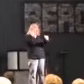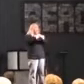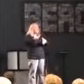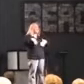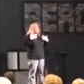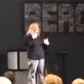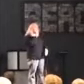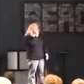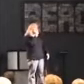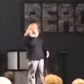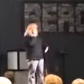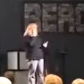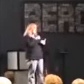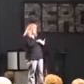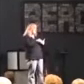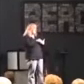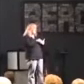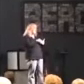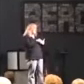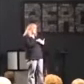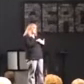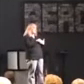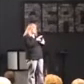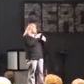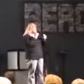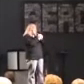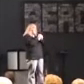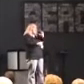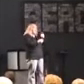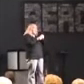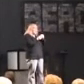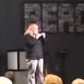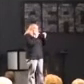26 characters, 13 characters, including spaces.